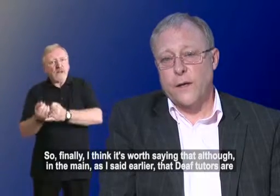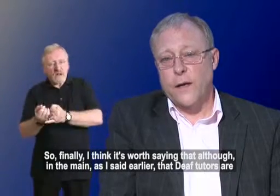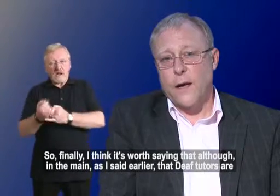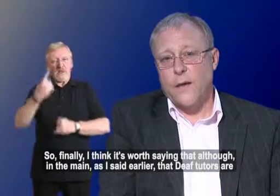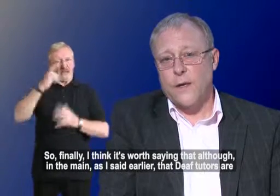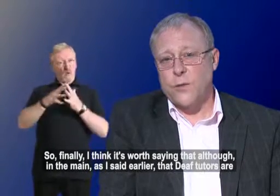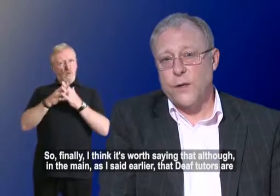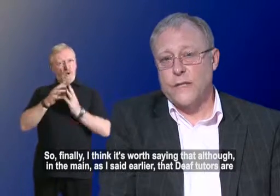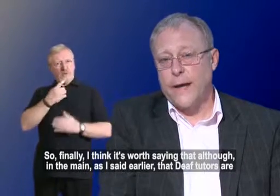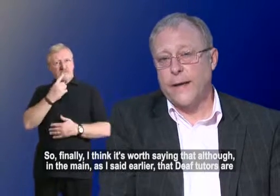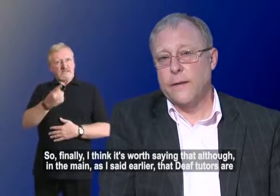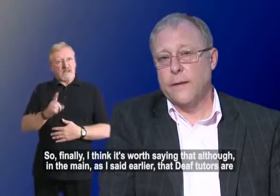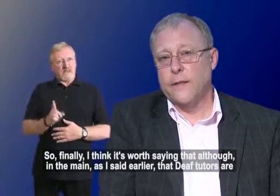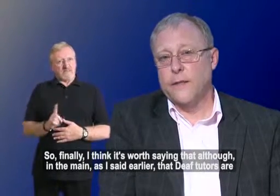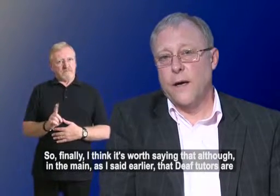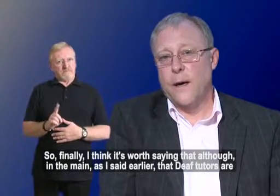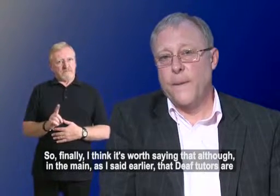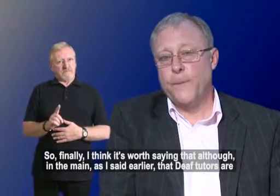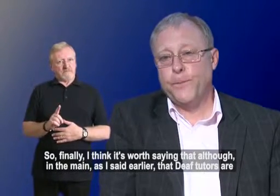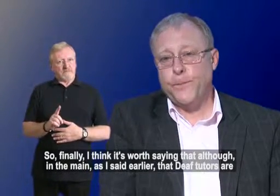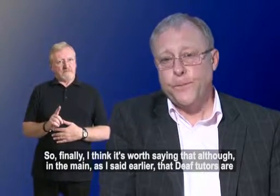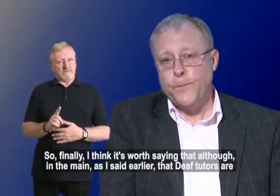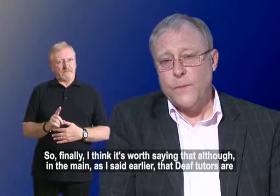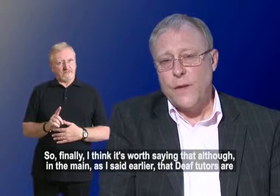finally, I think it's worth saying that